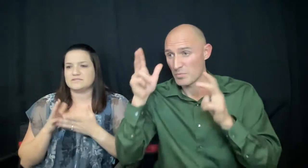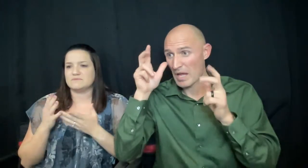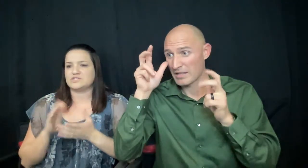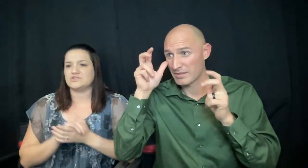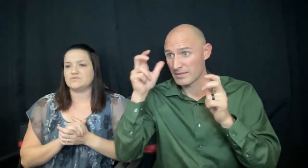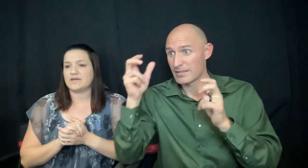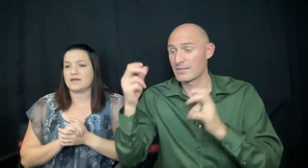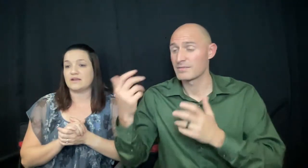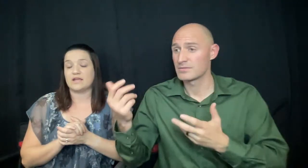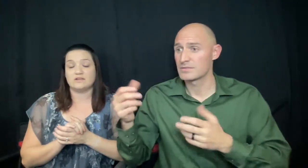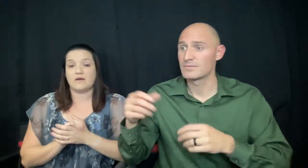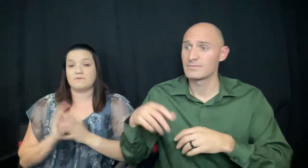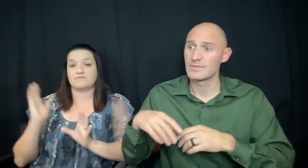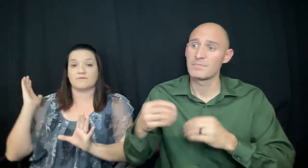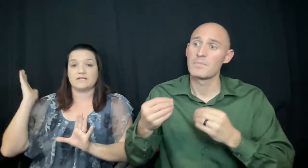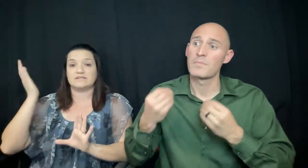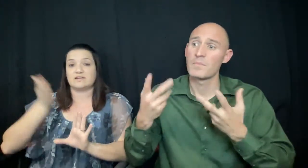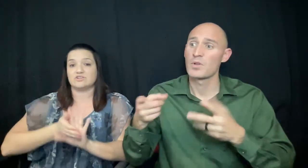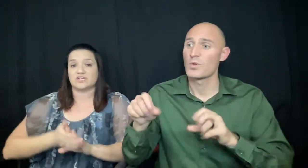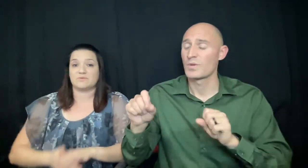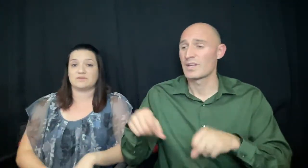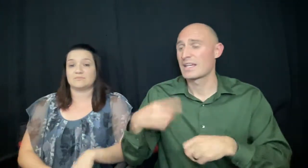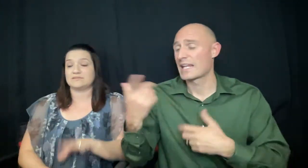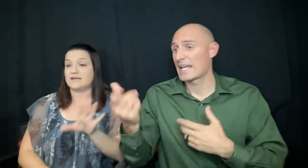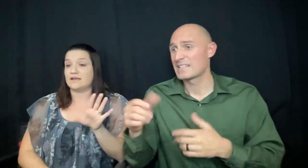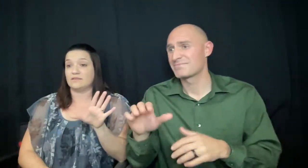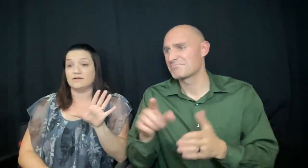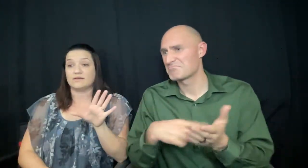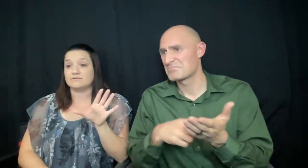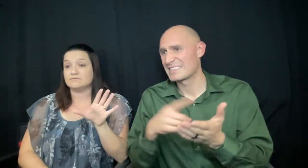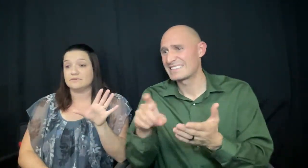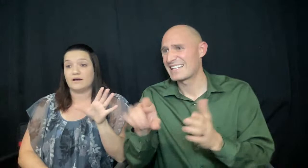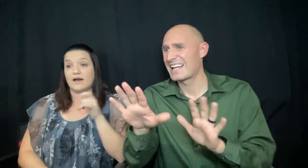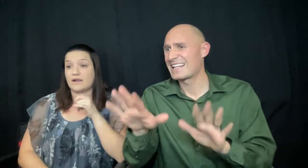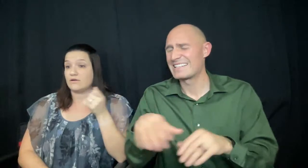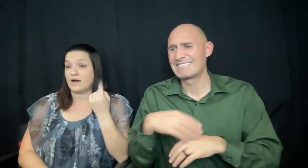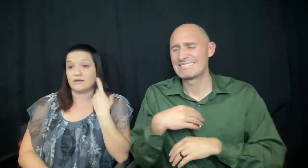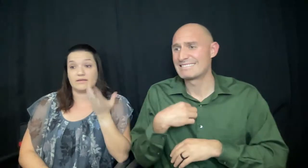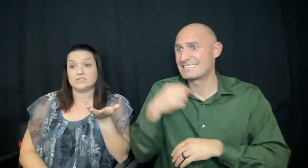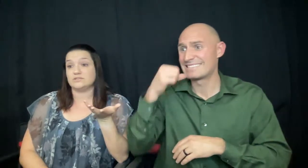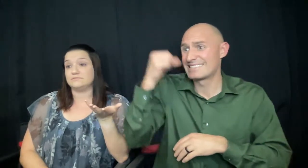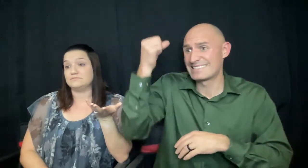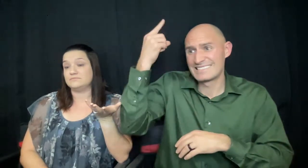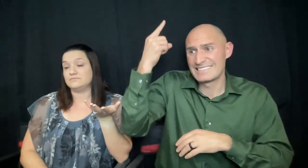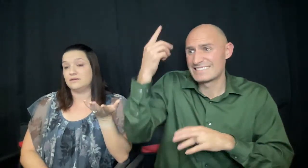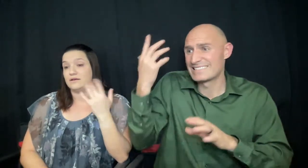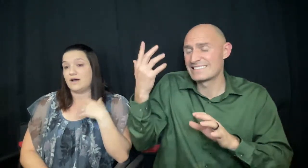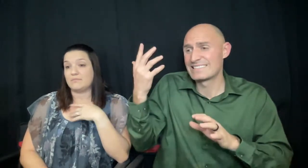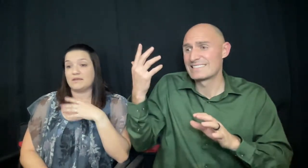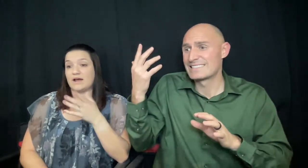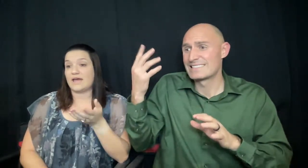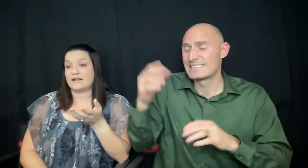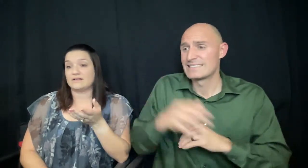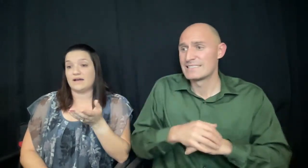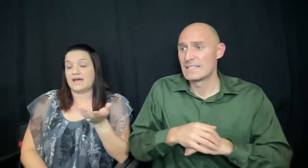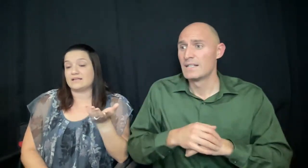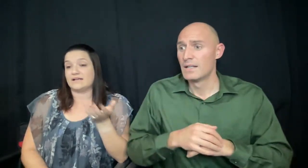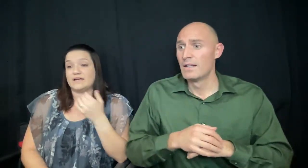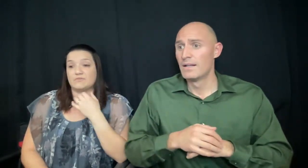much as you can, and not be afraid to interject with them and say, look, I don't get you. I mean, I had a client where I